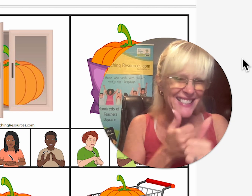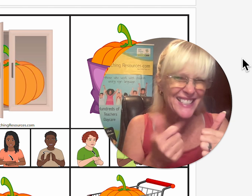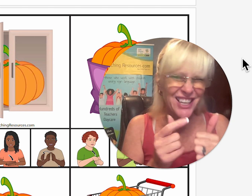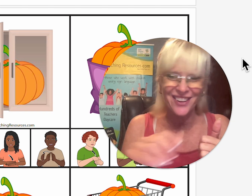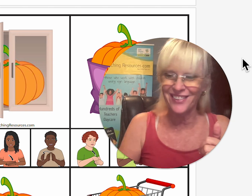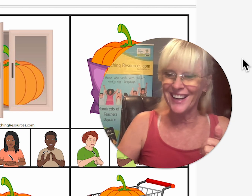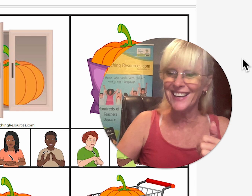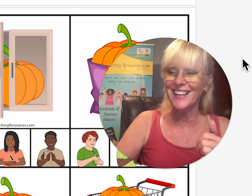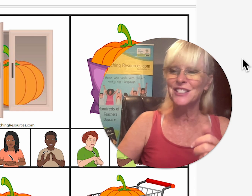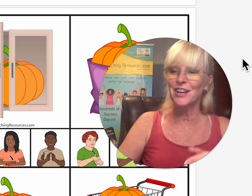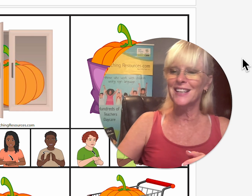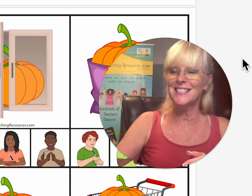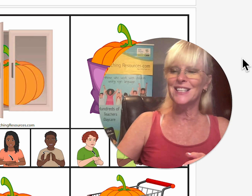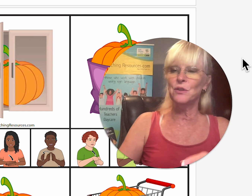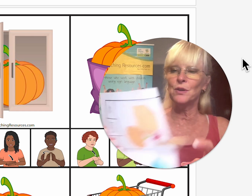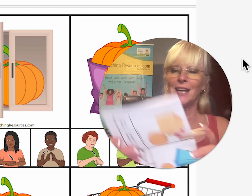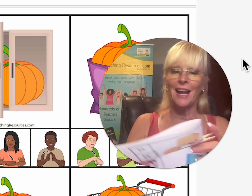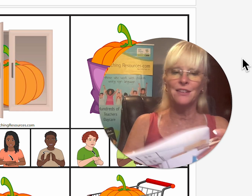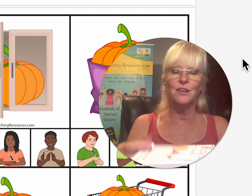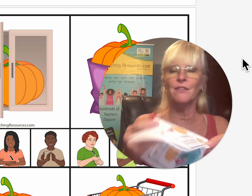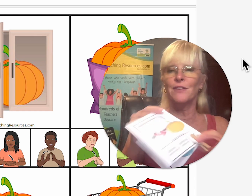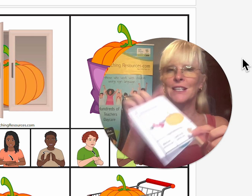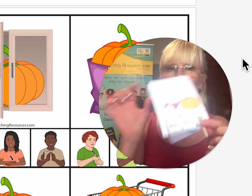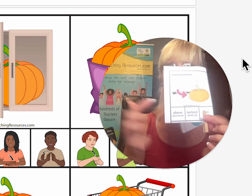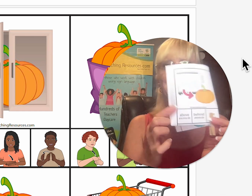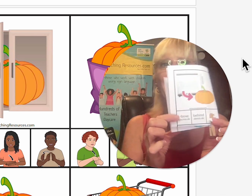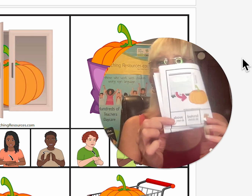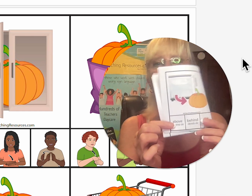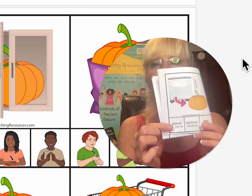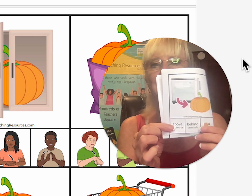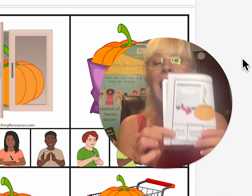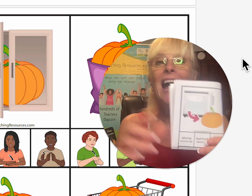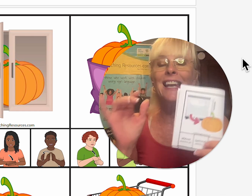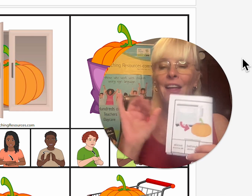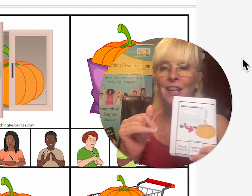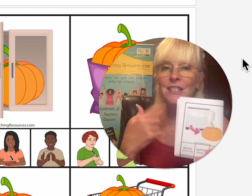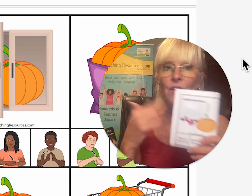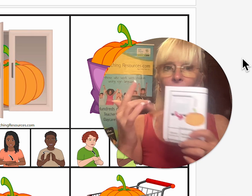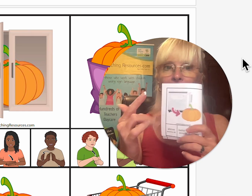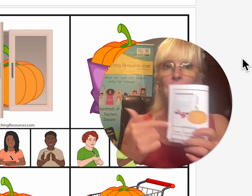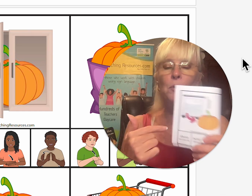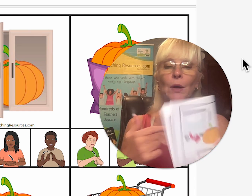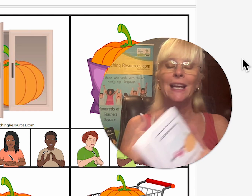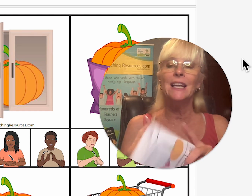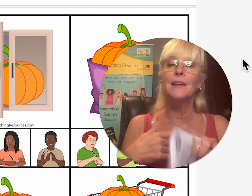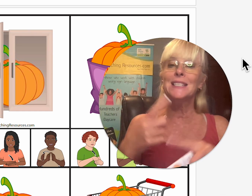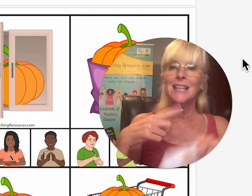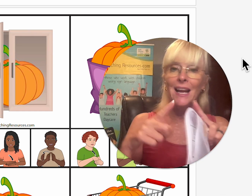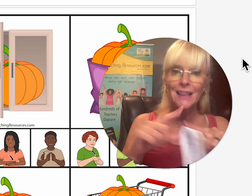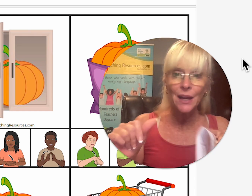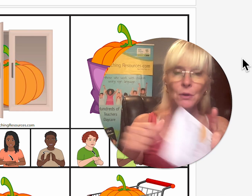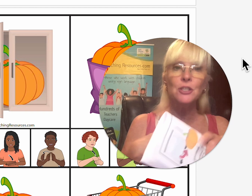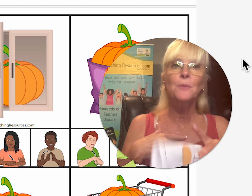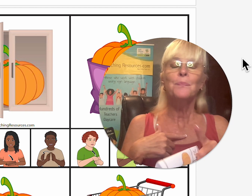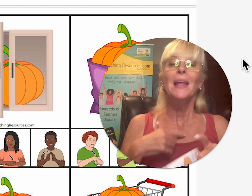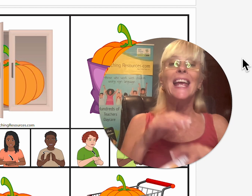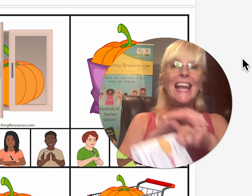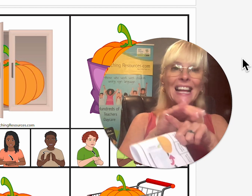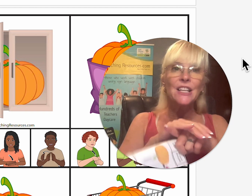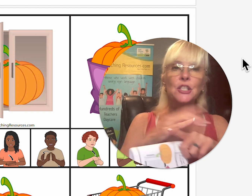to race each other, right? And trying to see who can answer and finish the stack first. Now these are available in sign